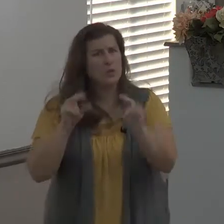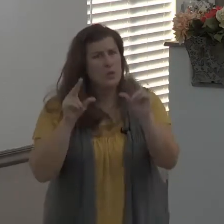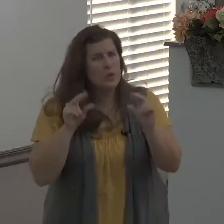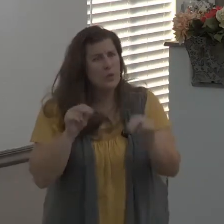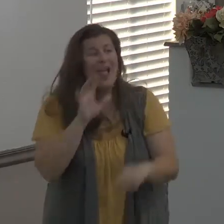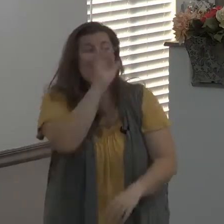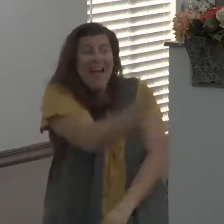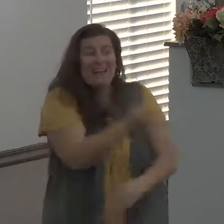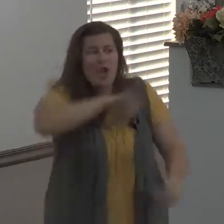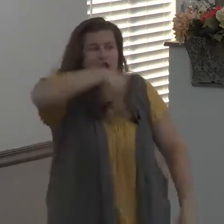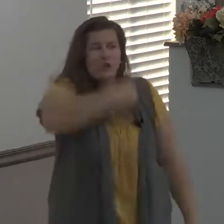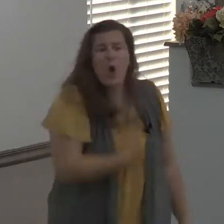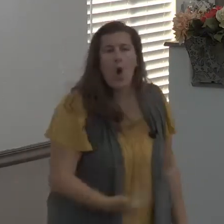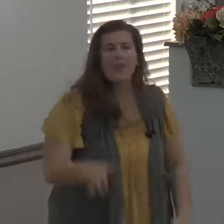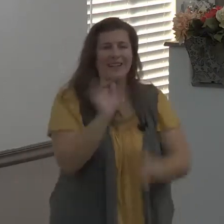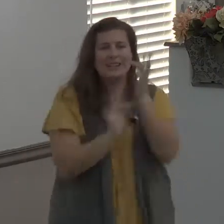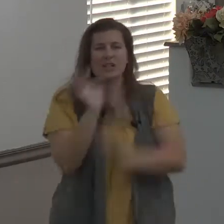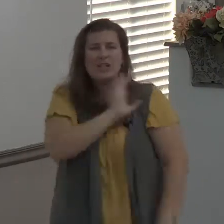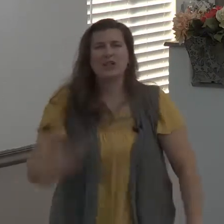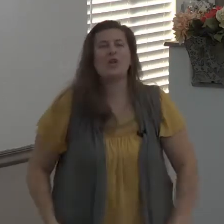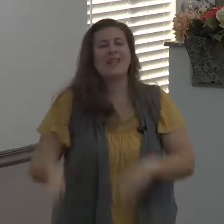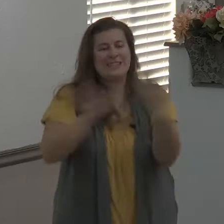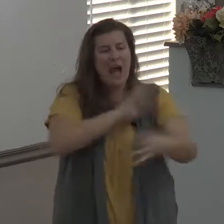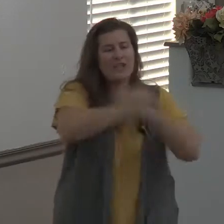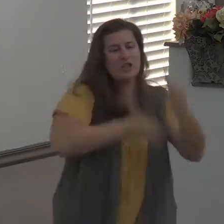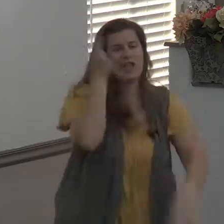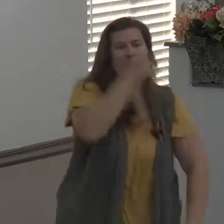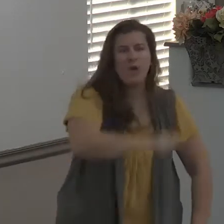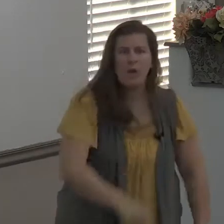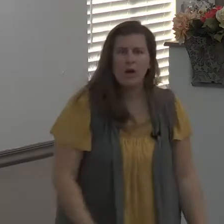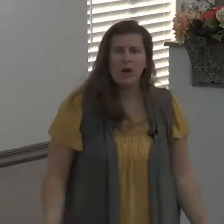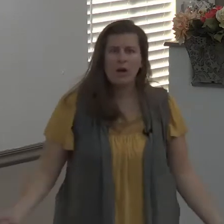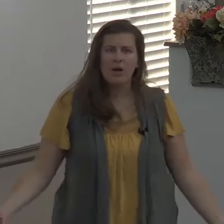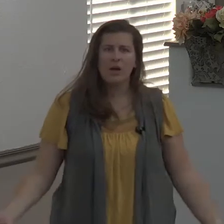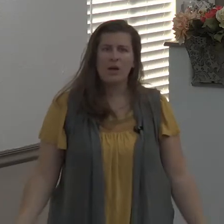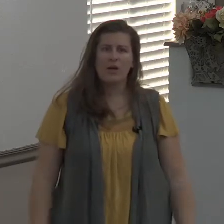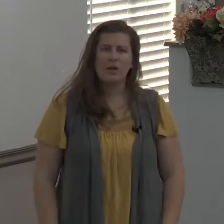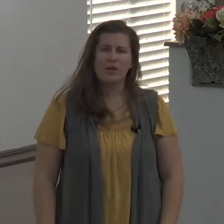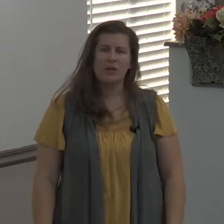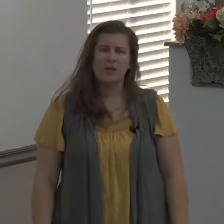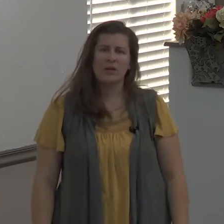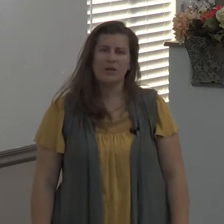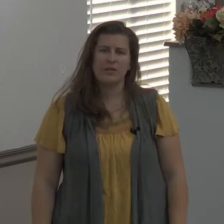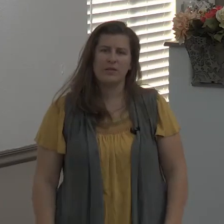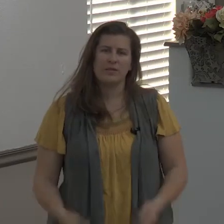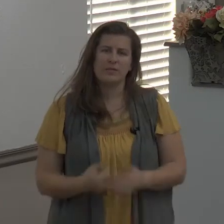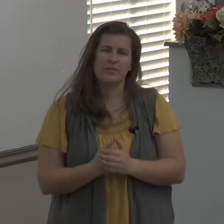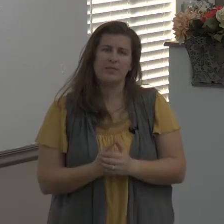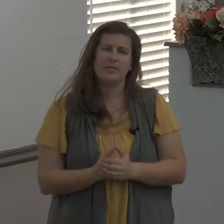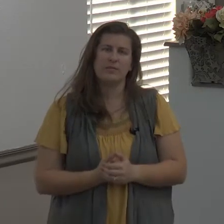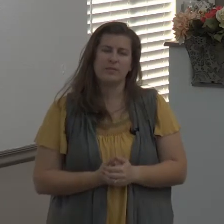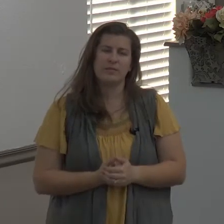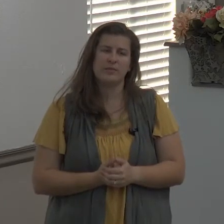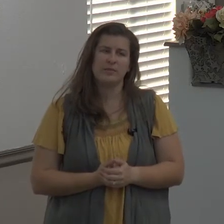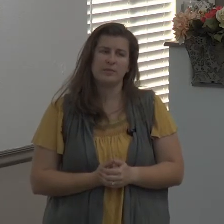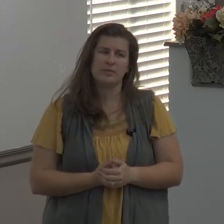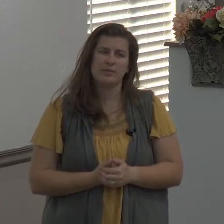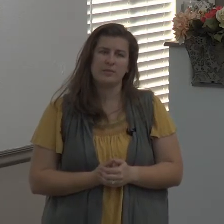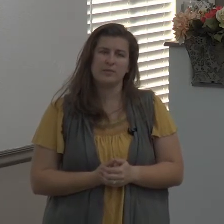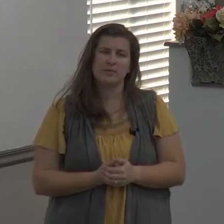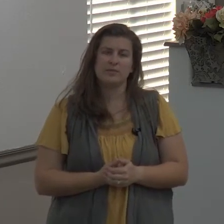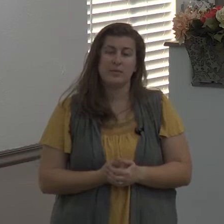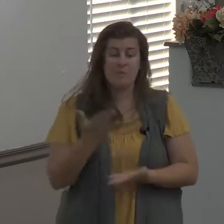them? Come on!" Whoa! That's a soul that Jesus Christ died